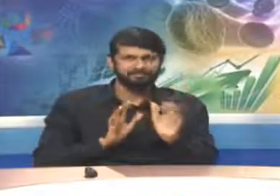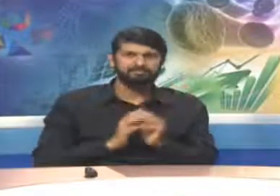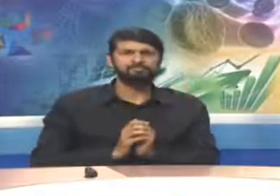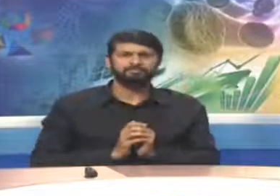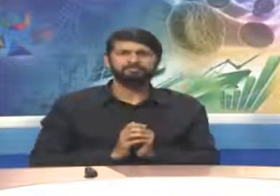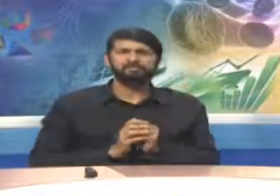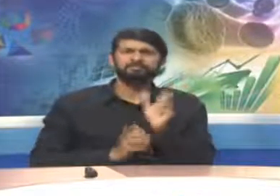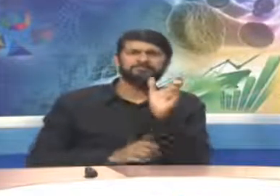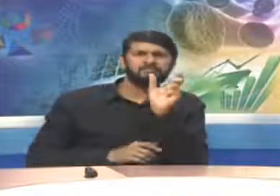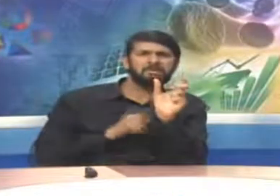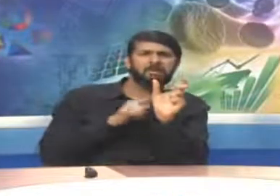liberalism.